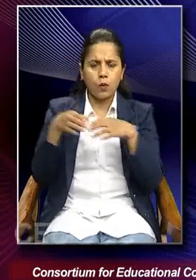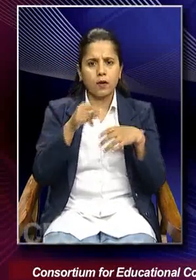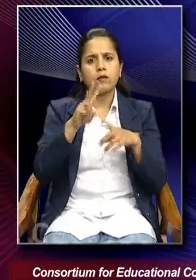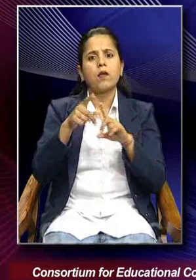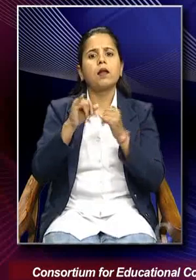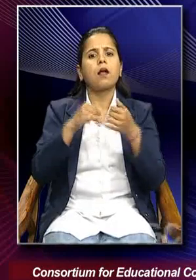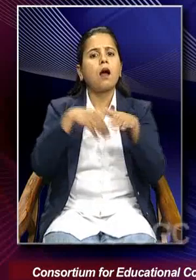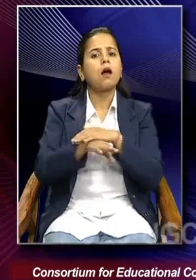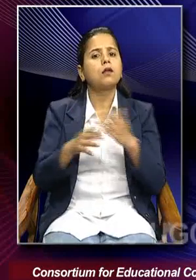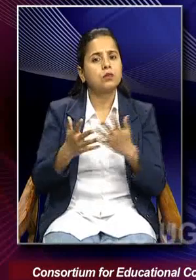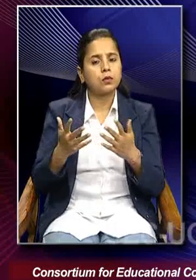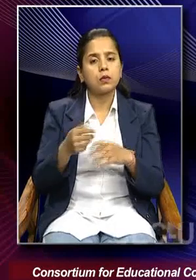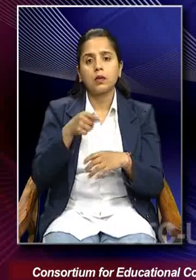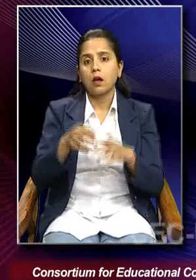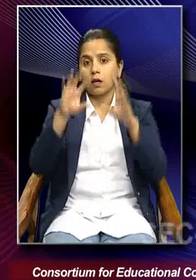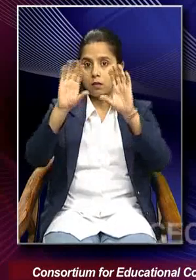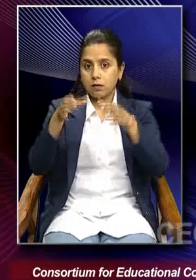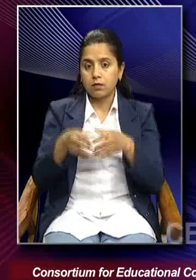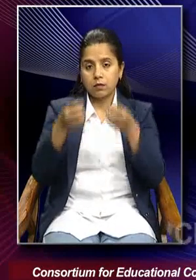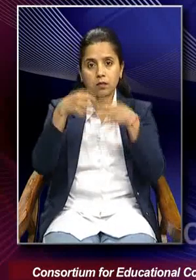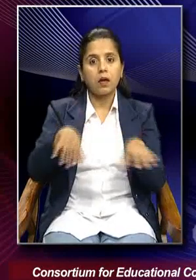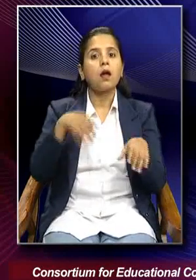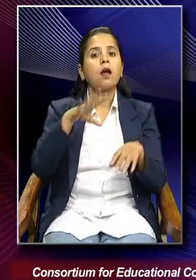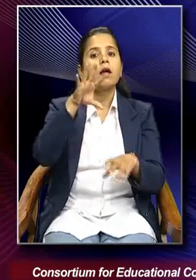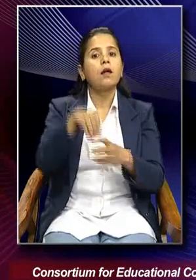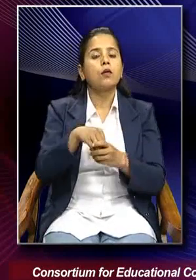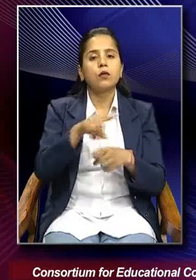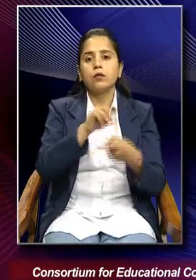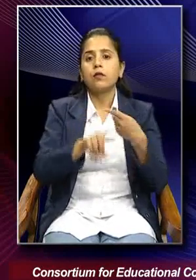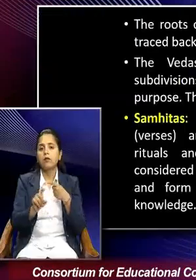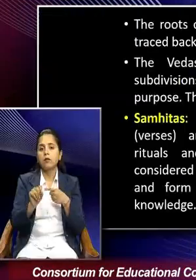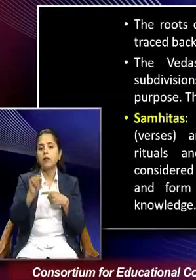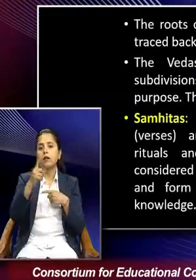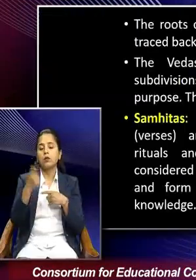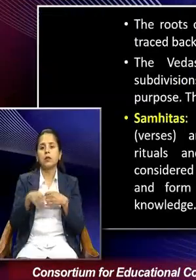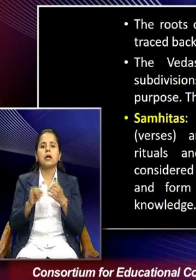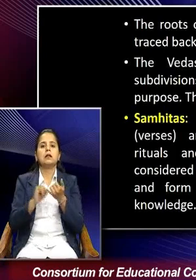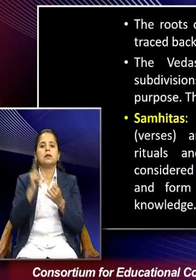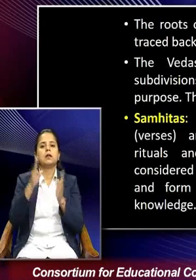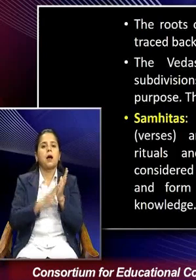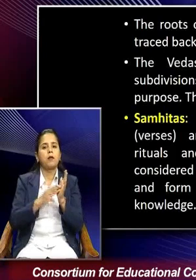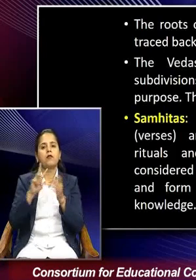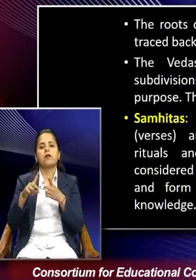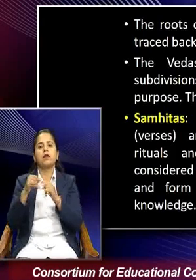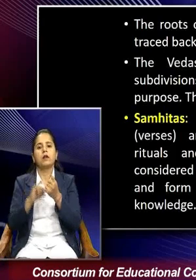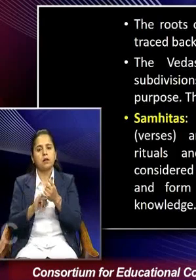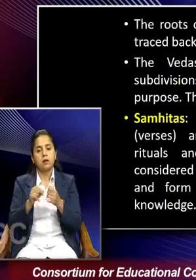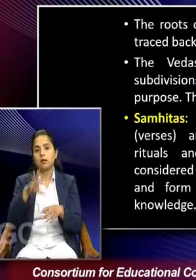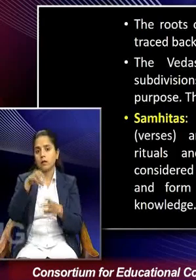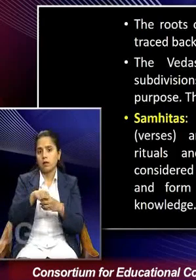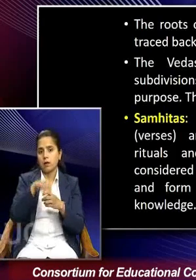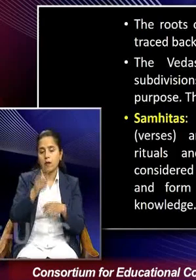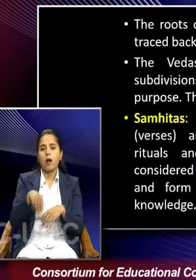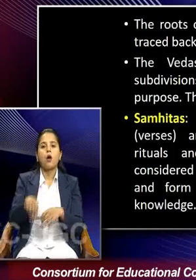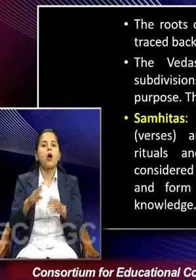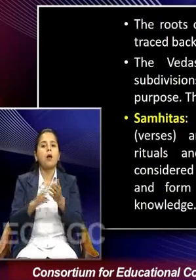Vedas. And these subdivisions include, the first one is the Samhitas, that contains the